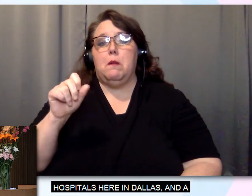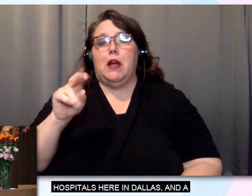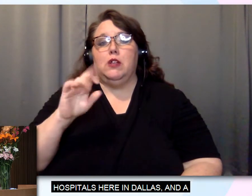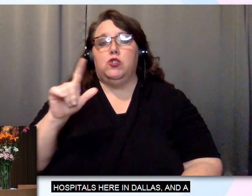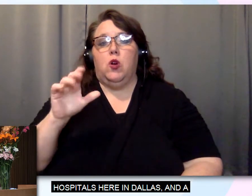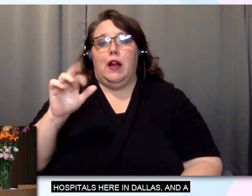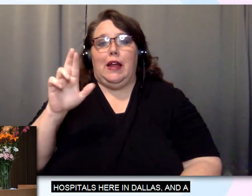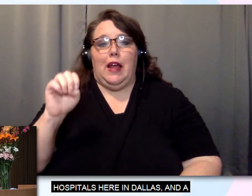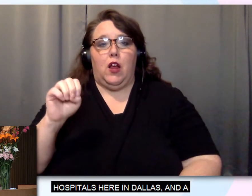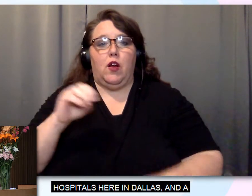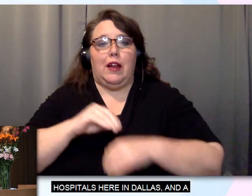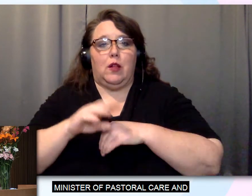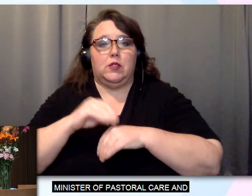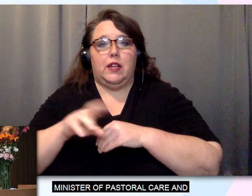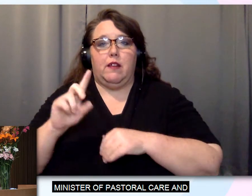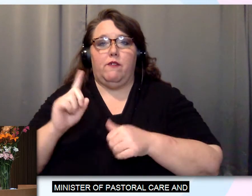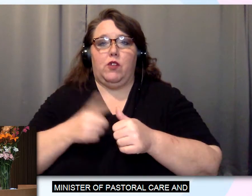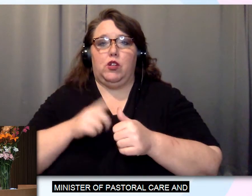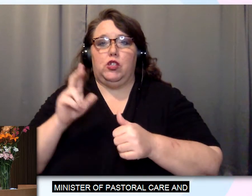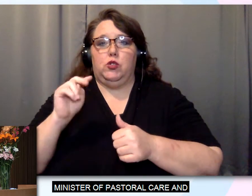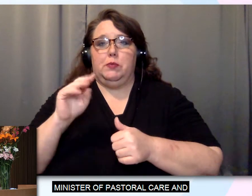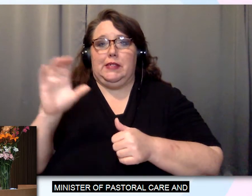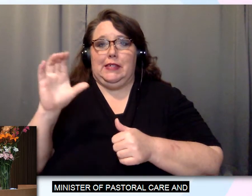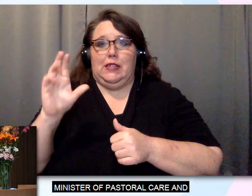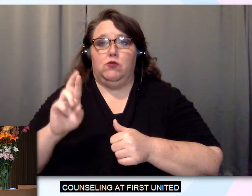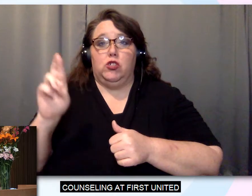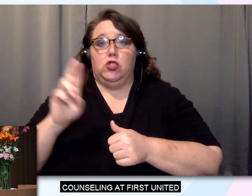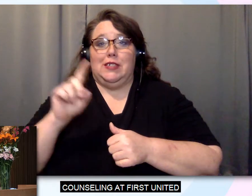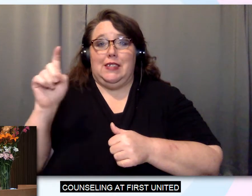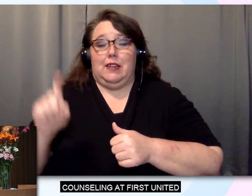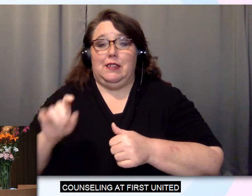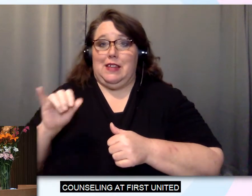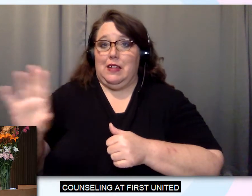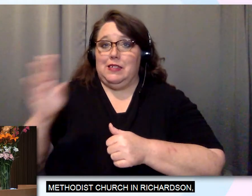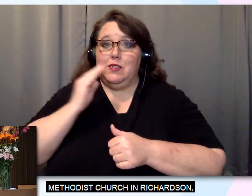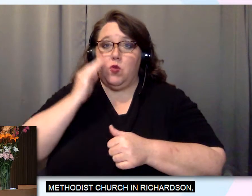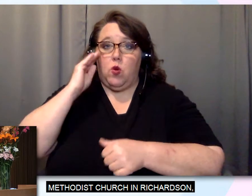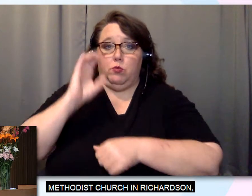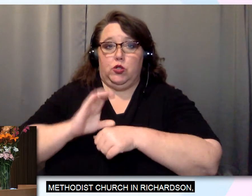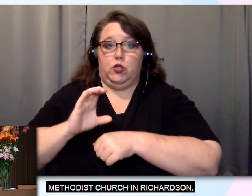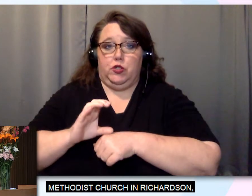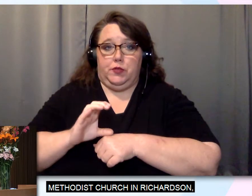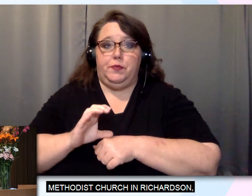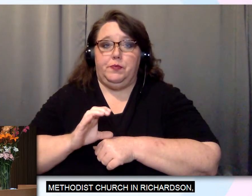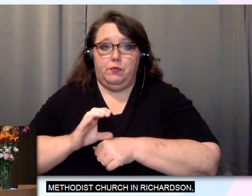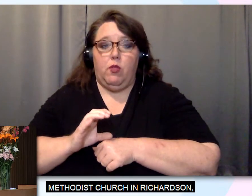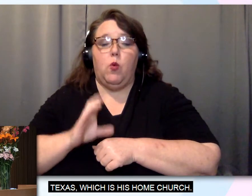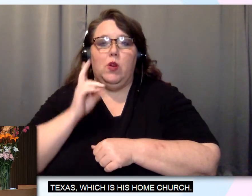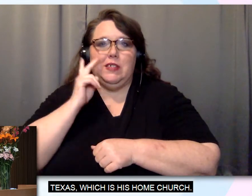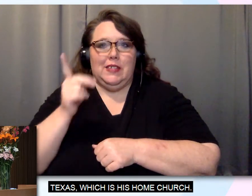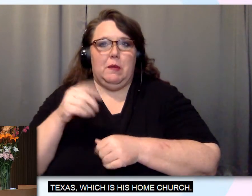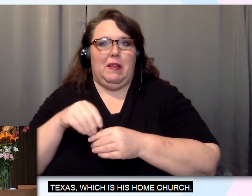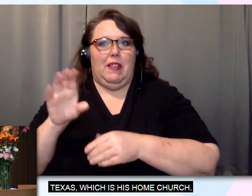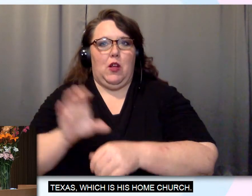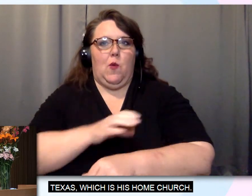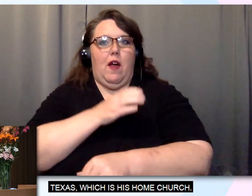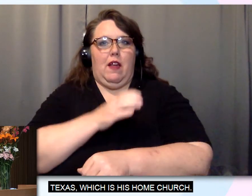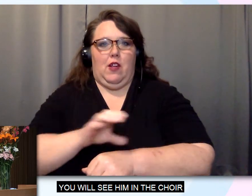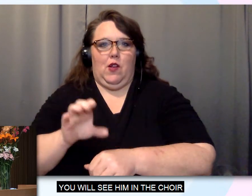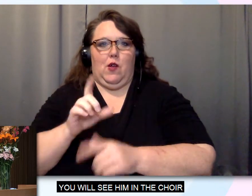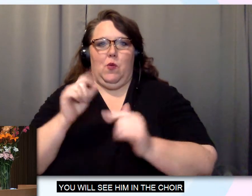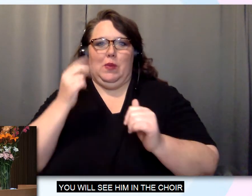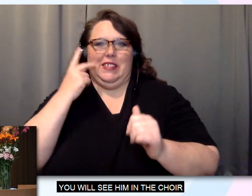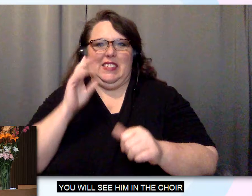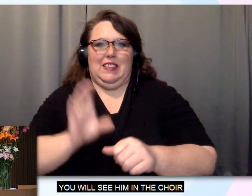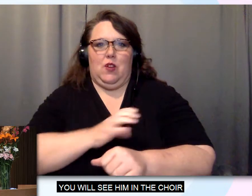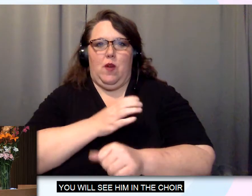minister of pastoral care and counseling at First United Methodist Church in Richardson, Texas, which is his home church. And you will see him